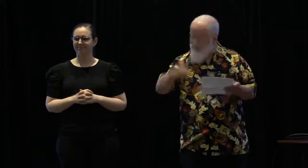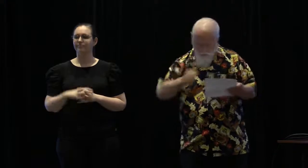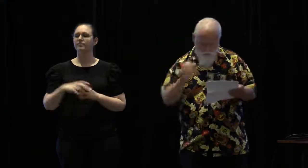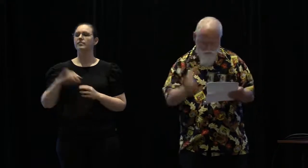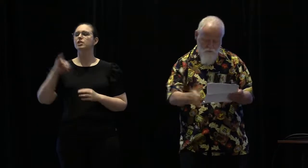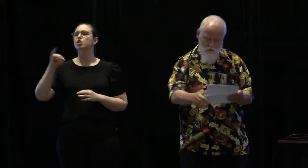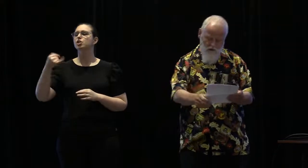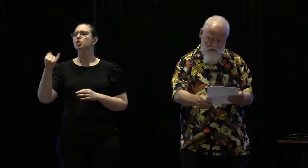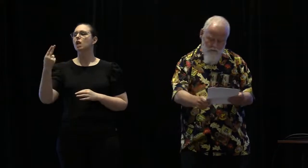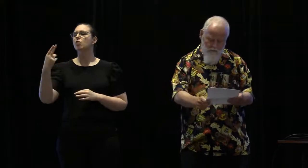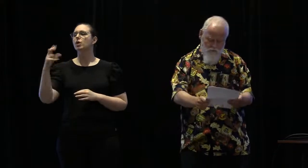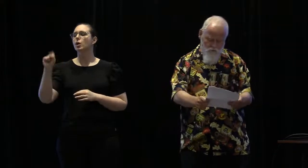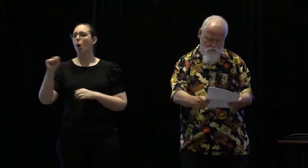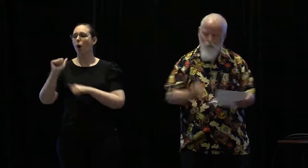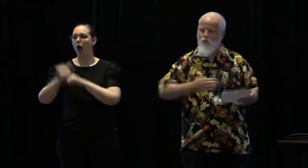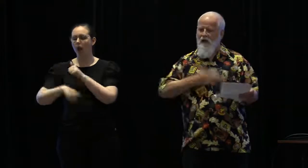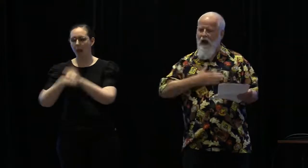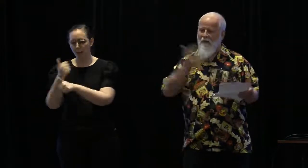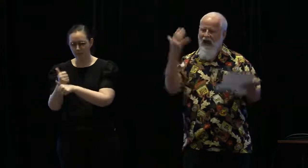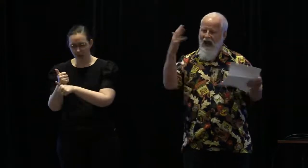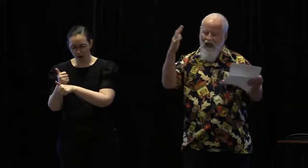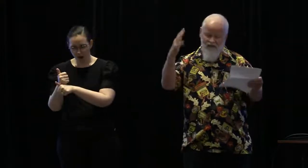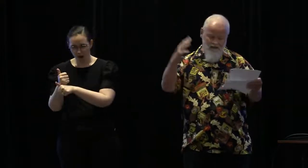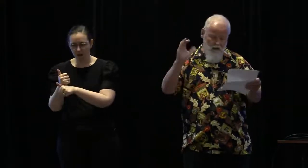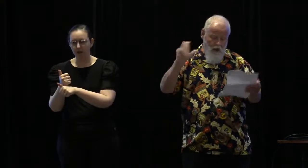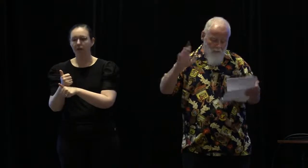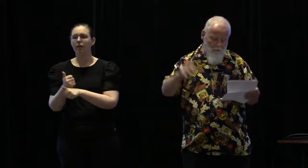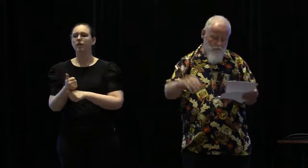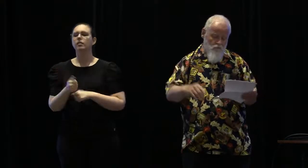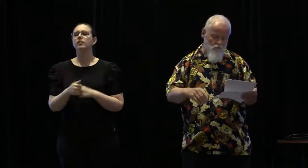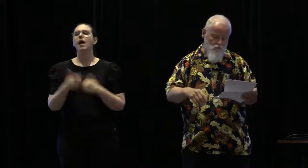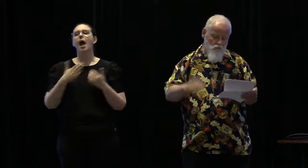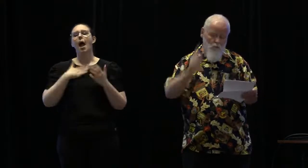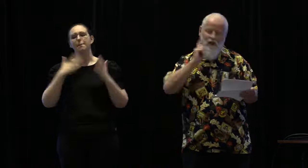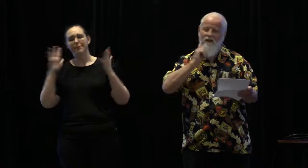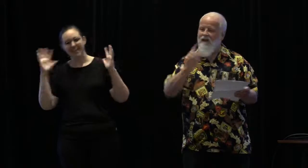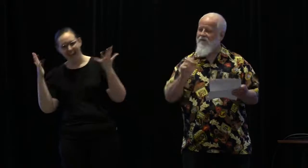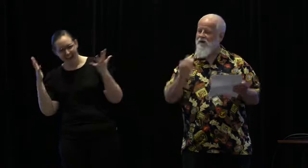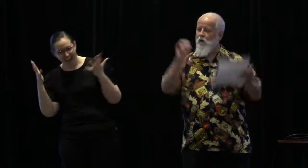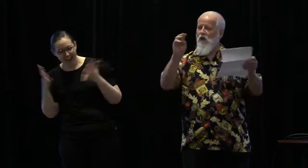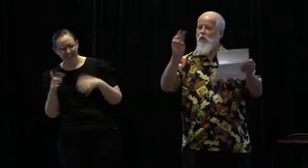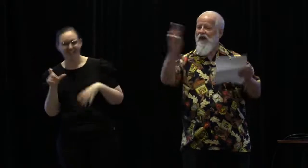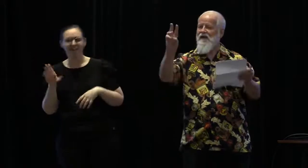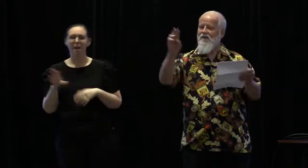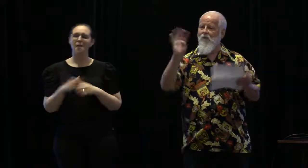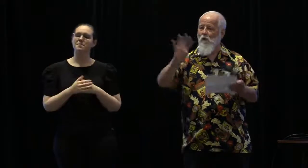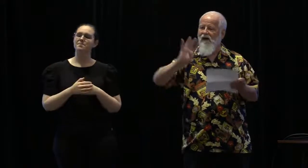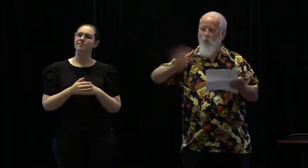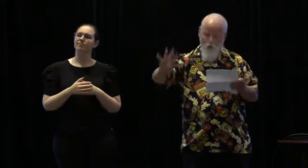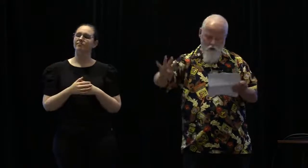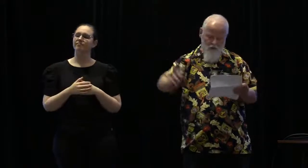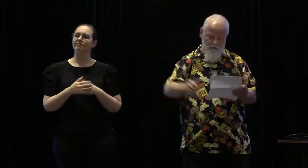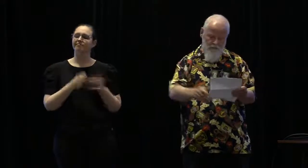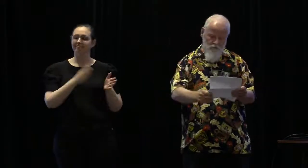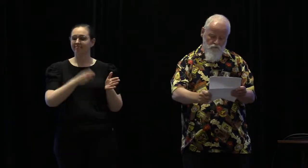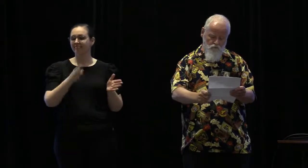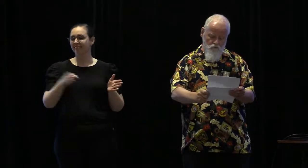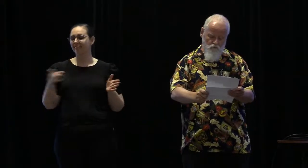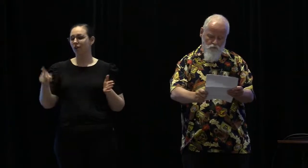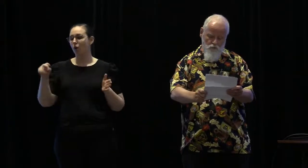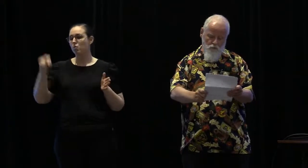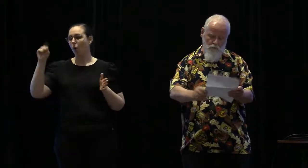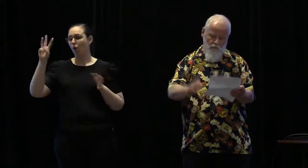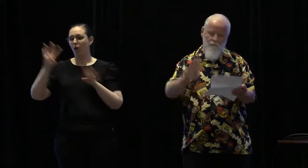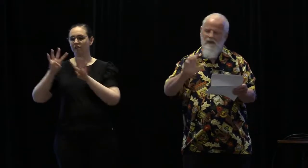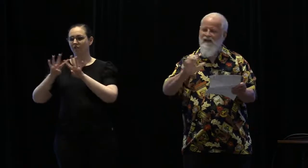The Jericho Hill Legacy has also created the Happy Hands Club, the Deaf